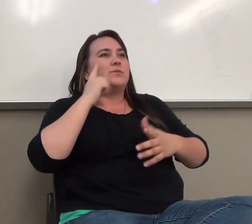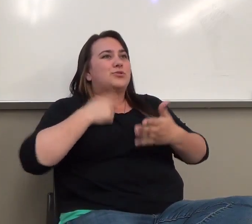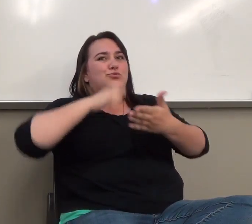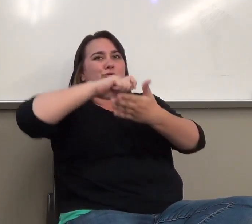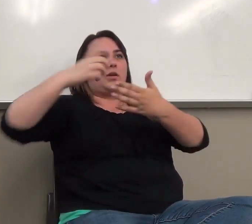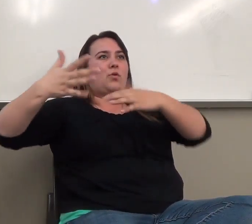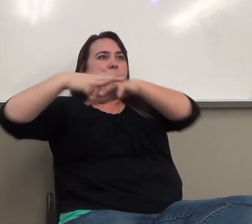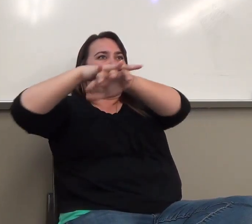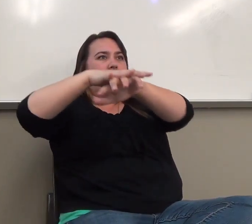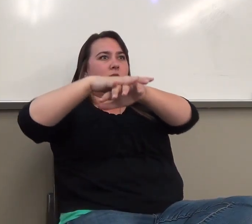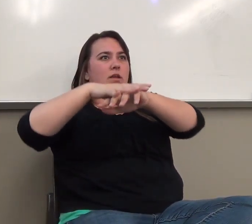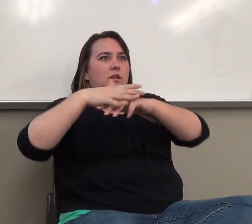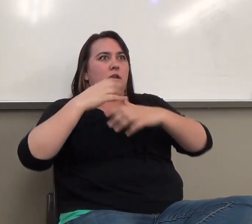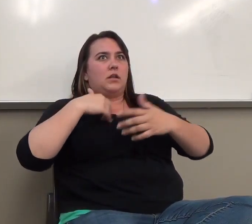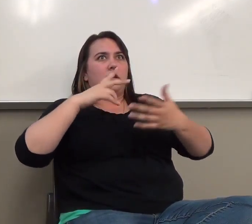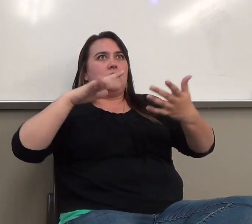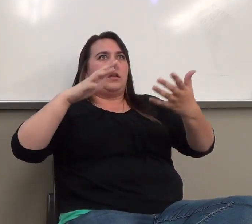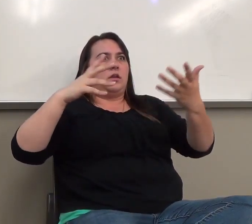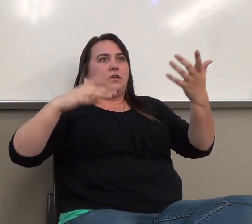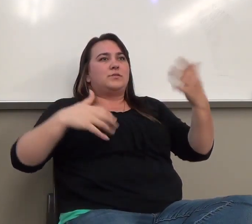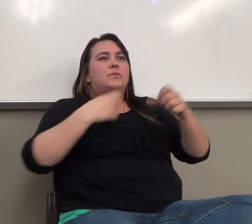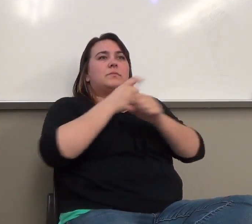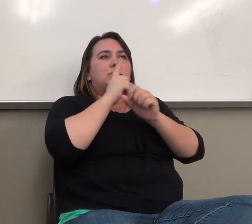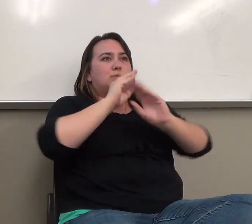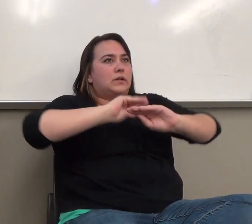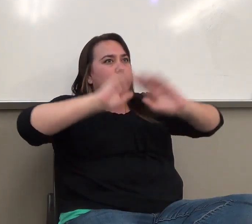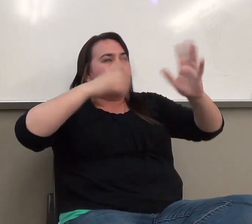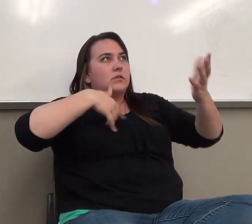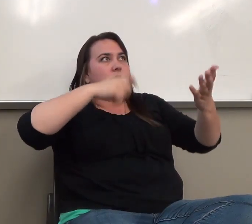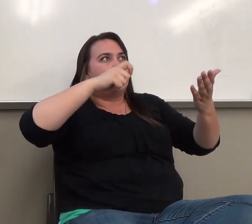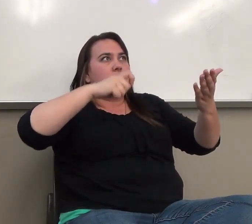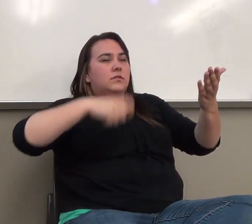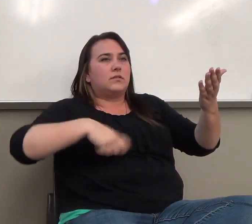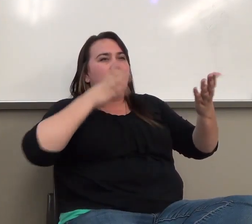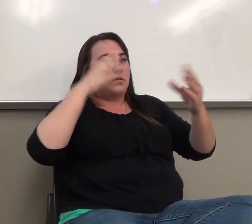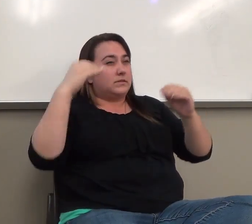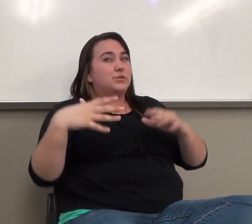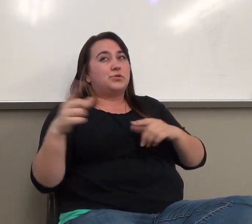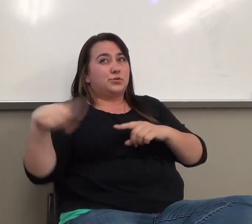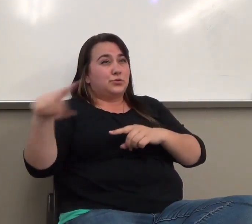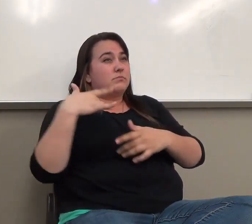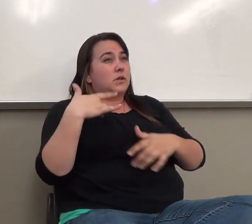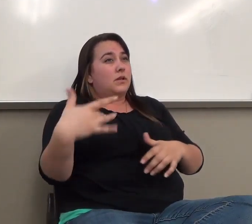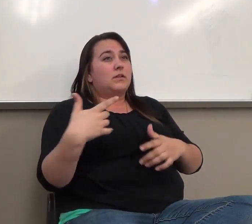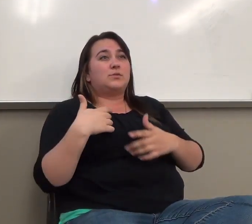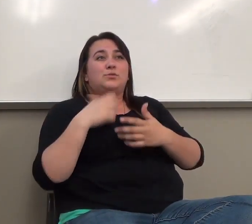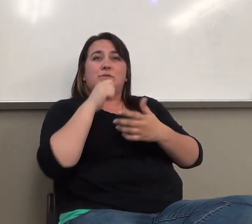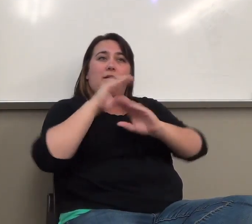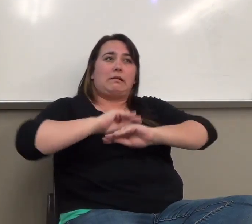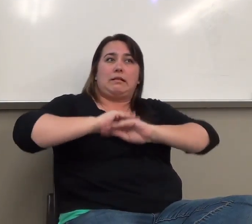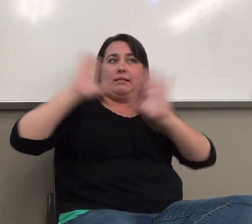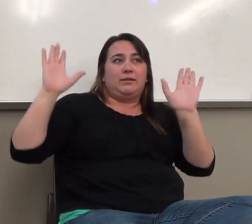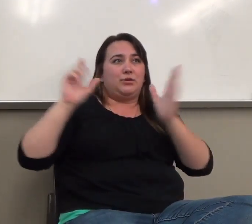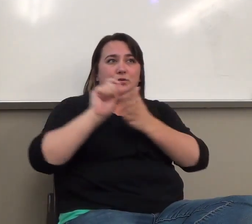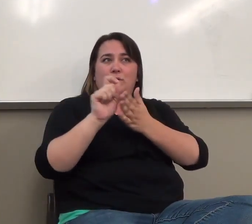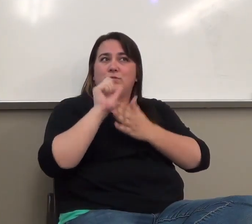to, he'd get the board all full of stuff, and then he'd start on some other topic, and he'd write his other notes like this. He wouldn't